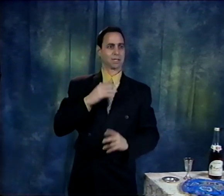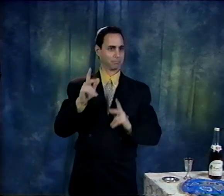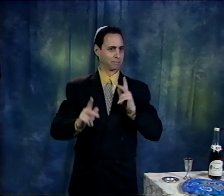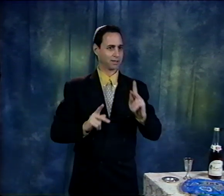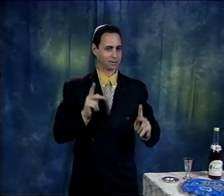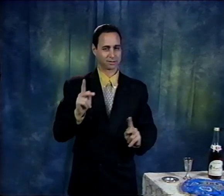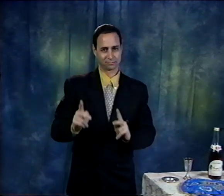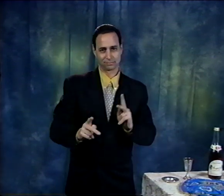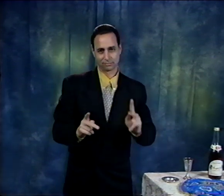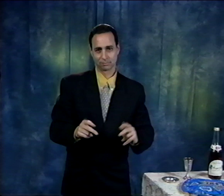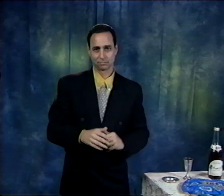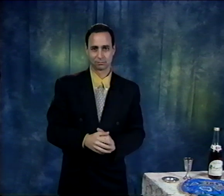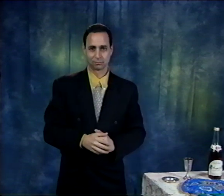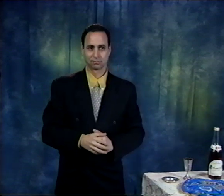to be my people.